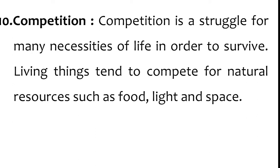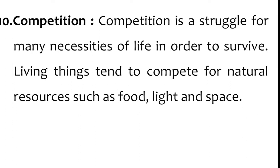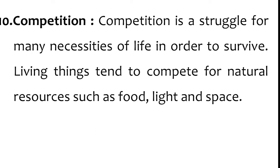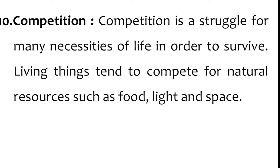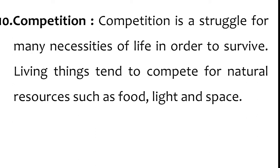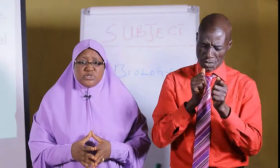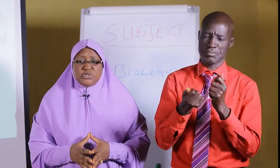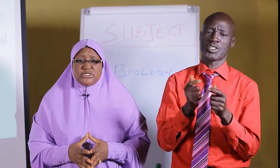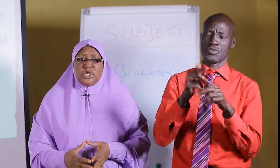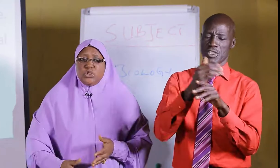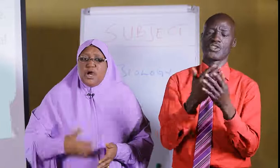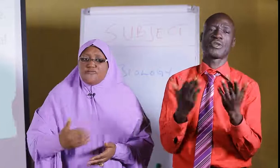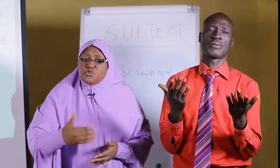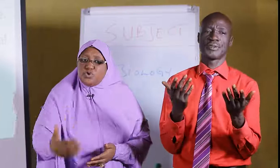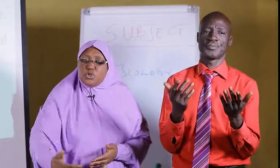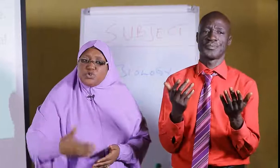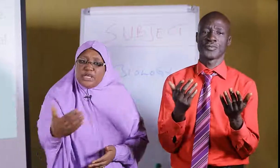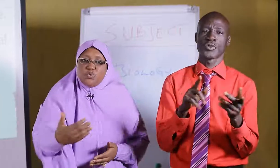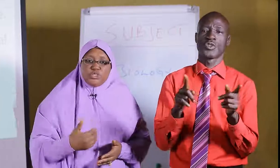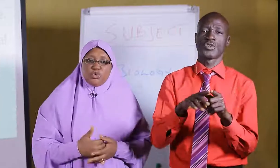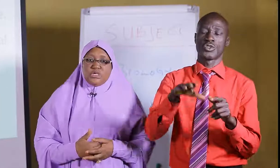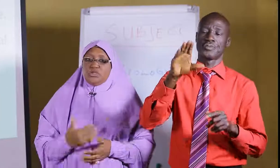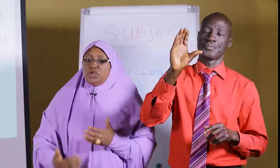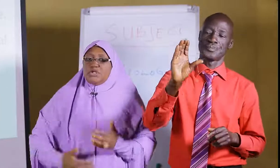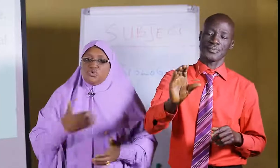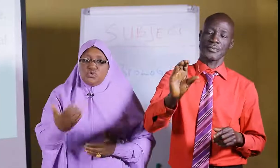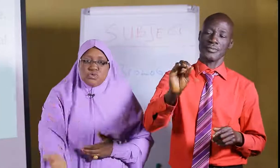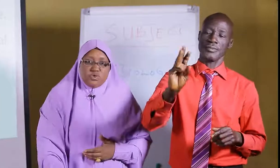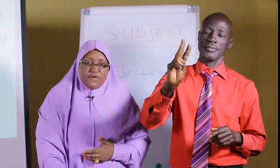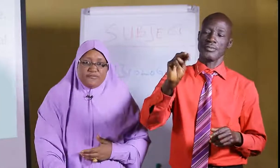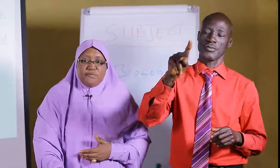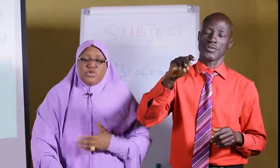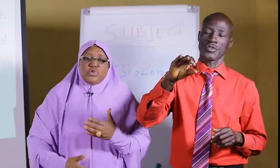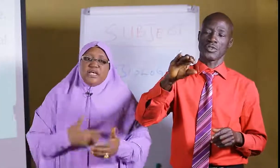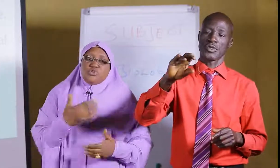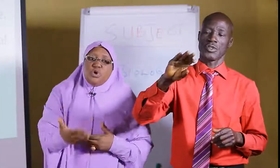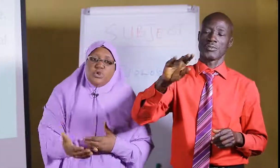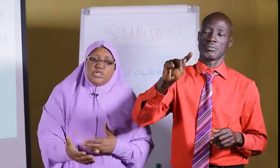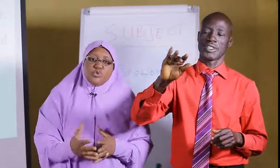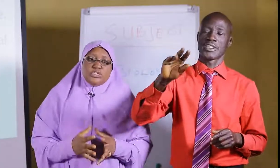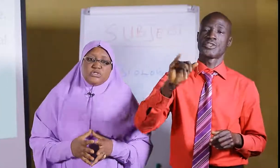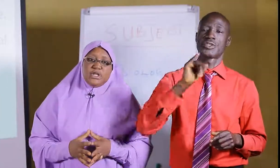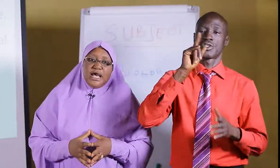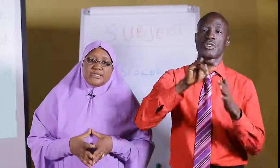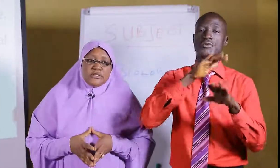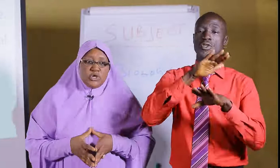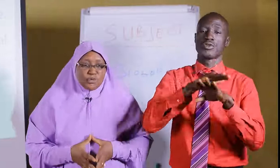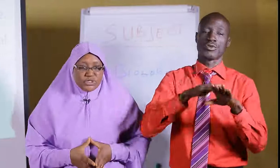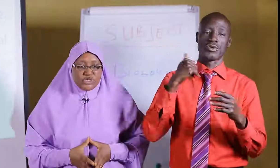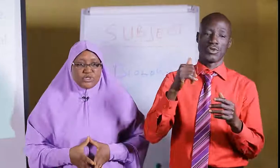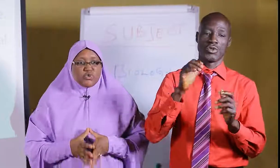if there are scarce resources, you have to struggle to get what you want in order to survive. So that struggle is what is known